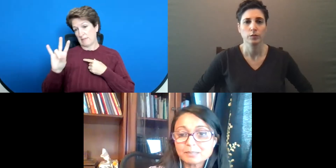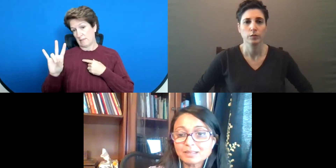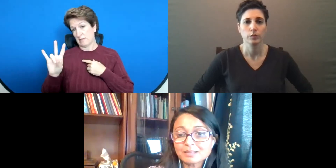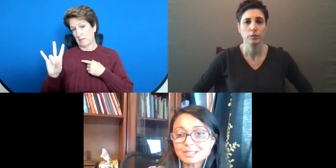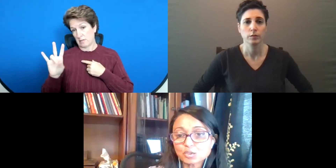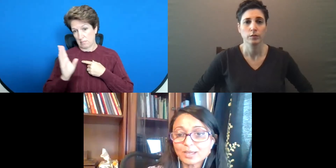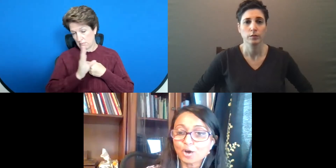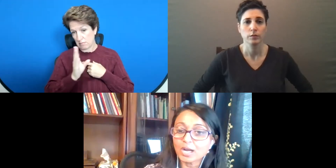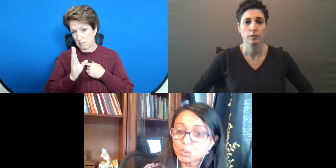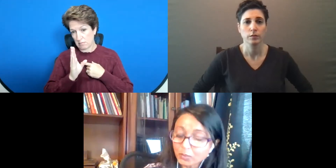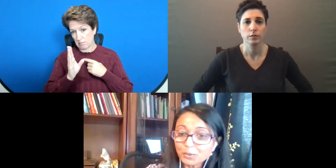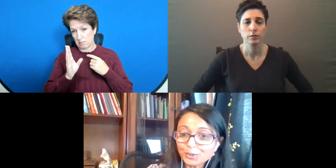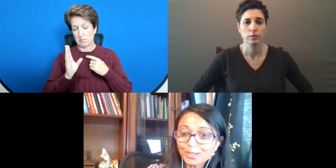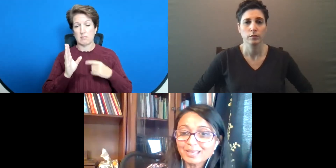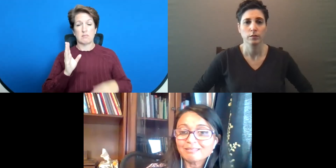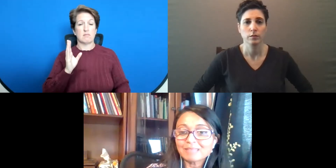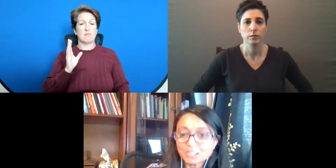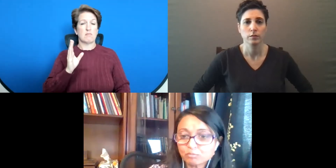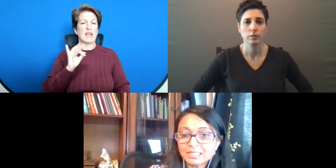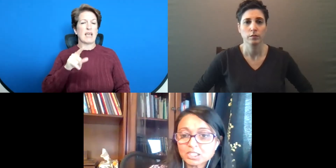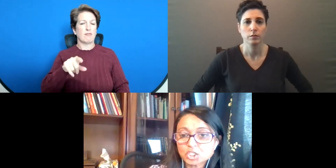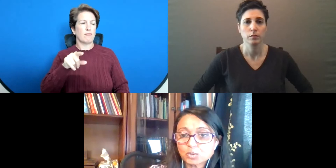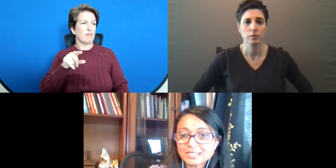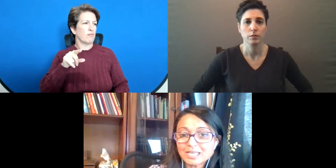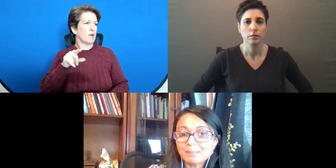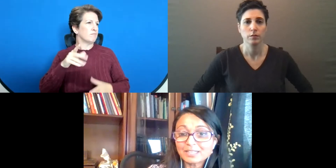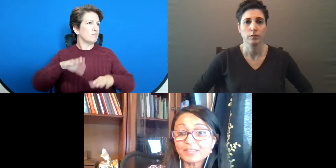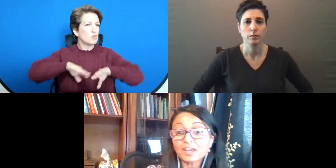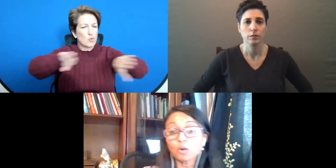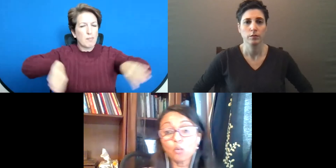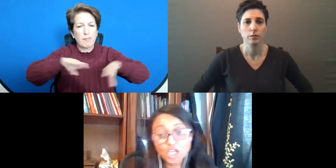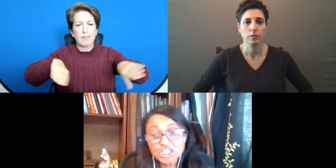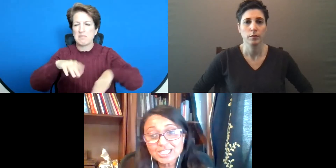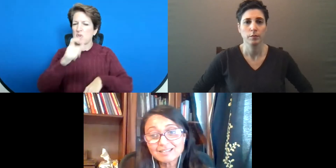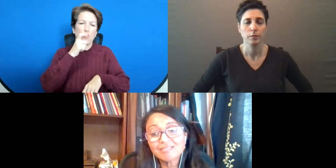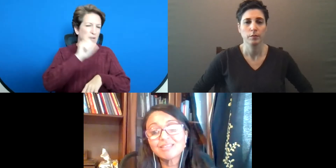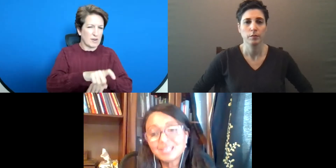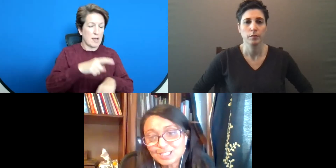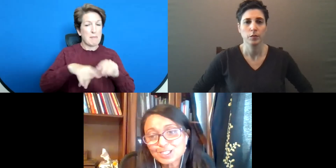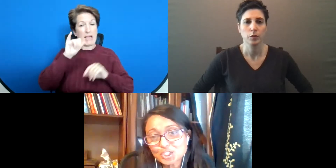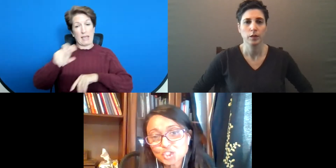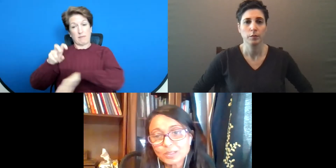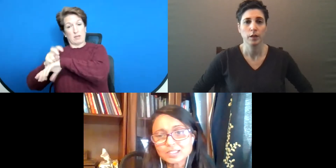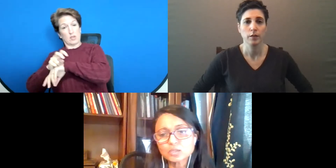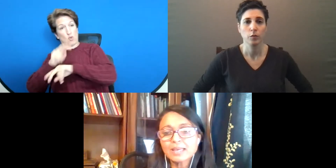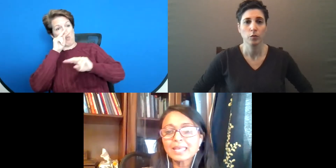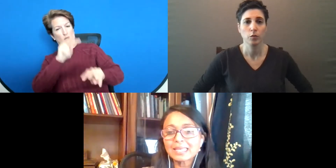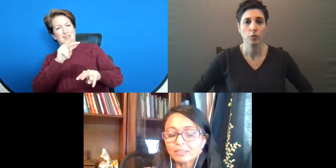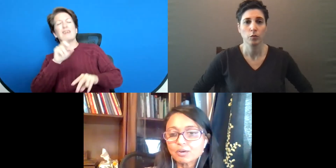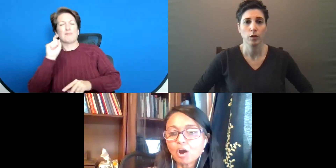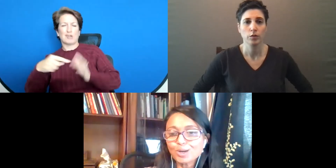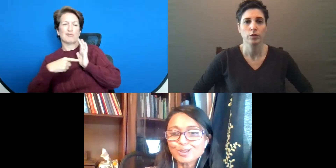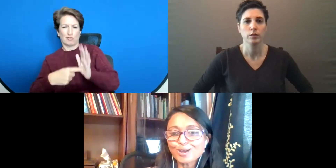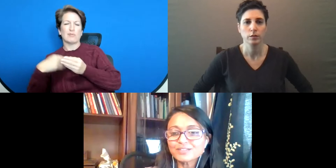our participants, so they are a swimmer, they don't need to show it. But if they are watching, they need to show it.